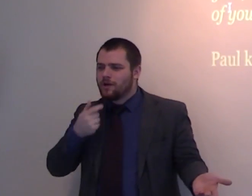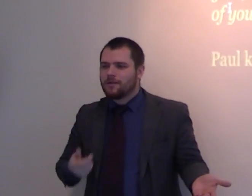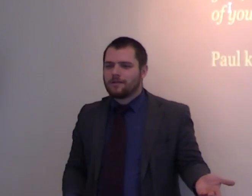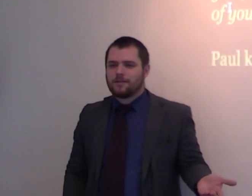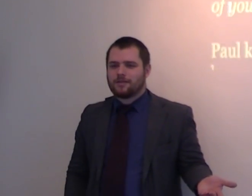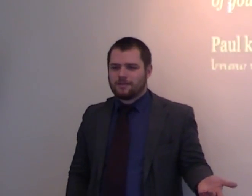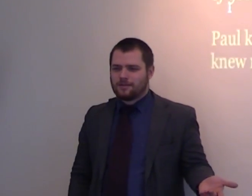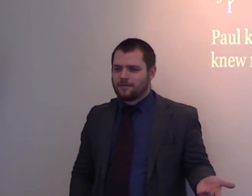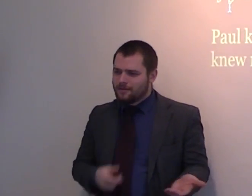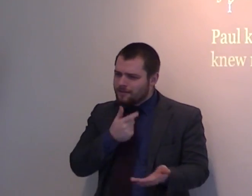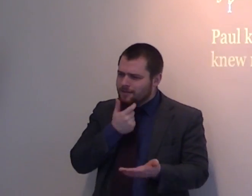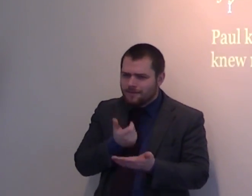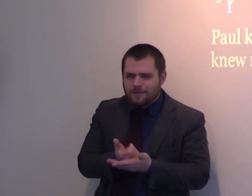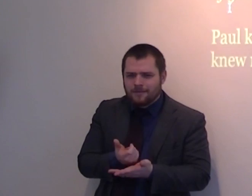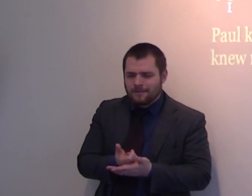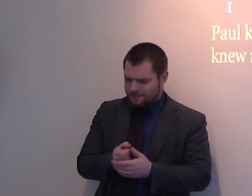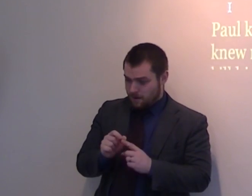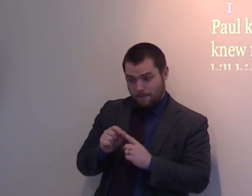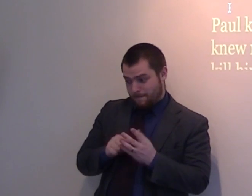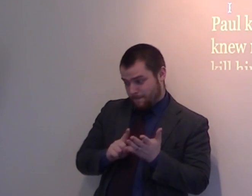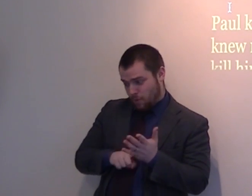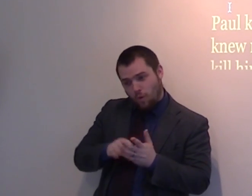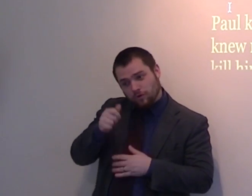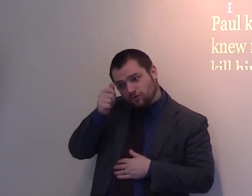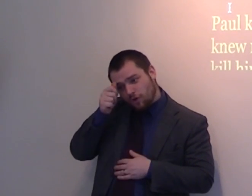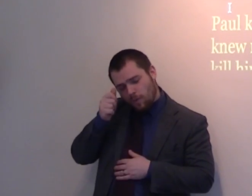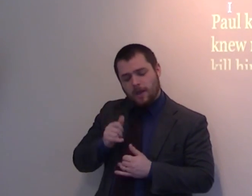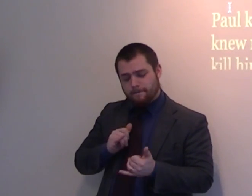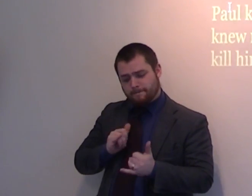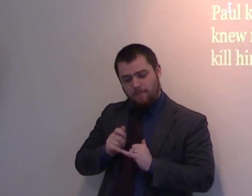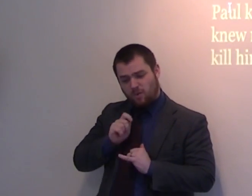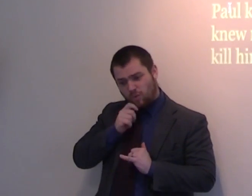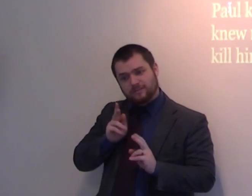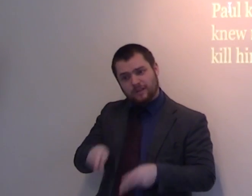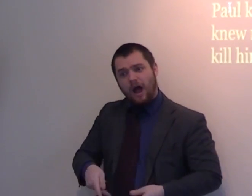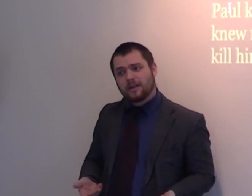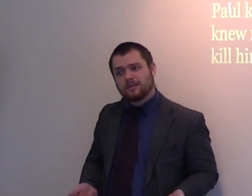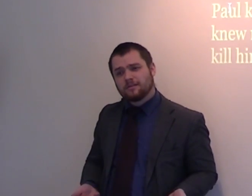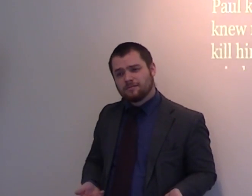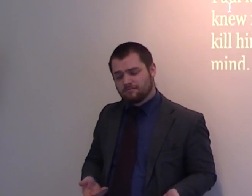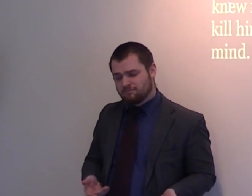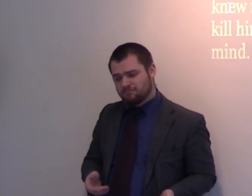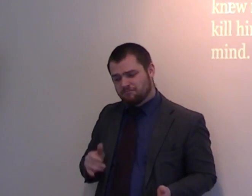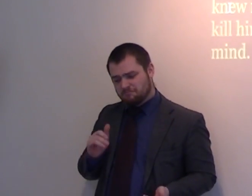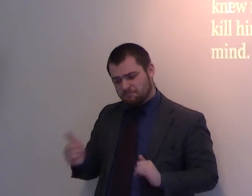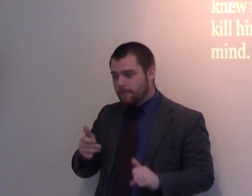End quote. Paul knew maybe he would die. He knew maybe the Roman